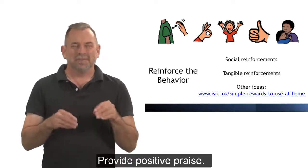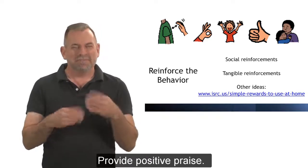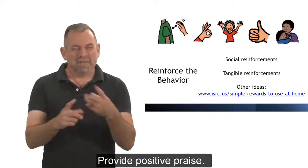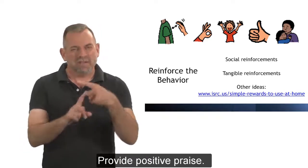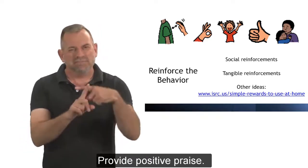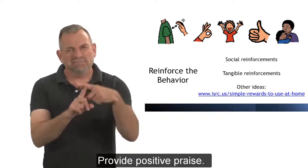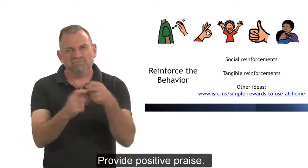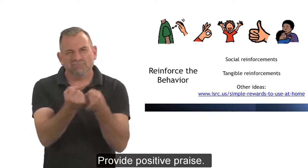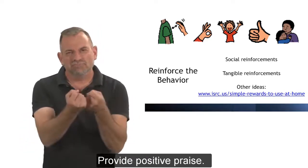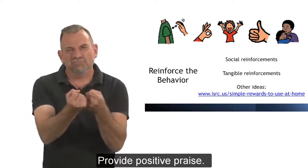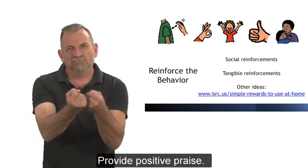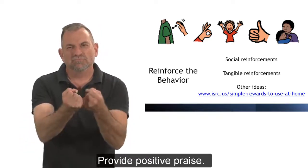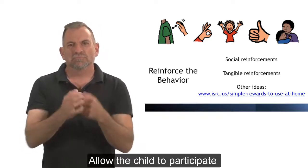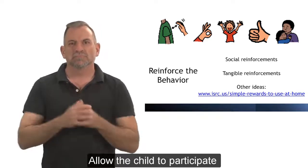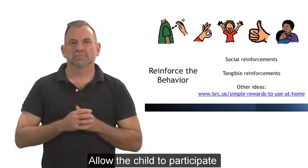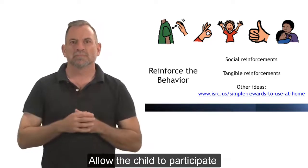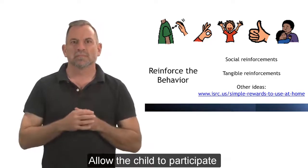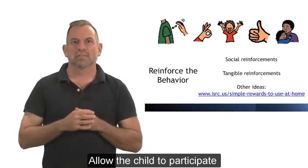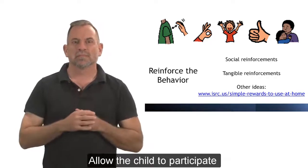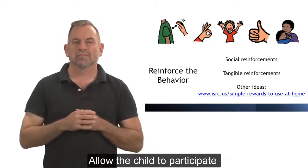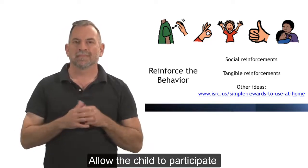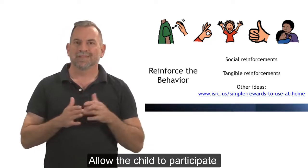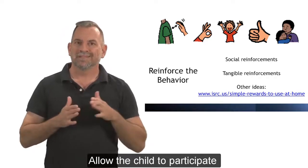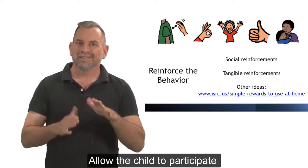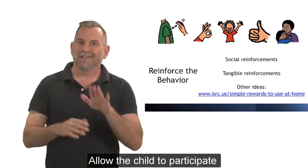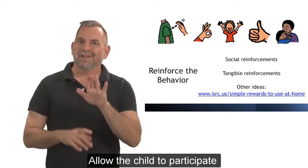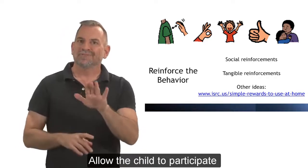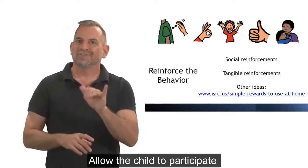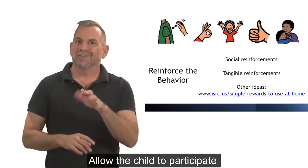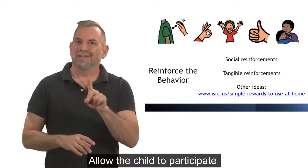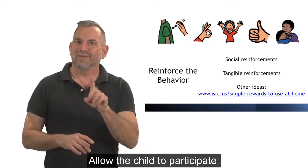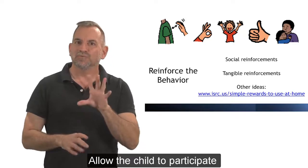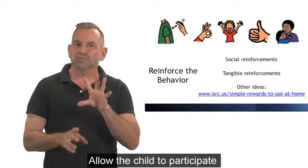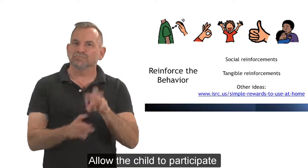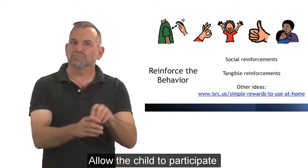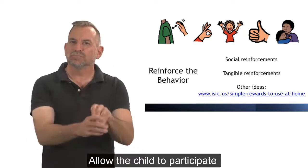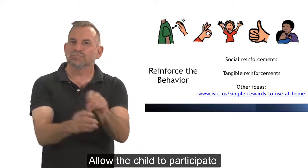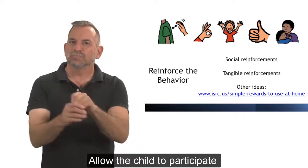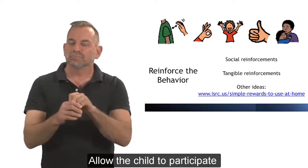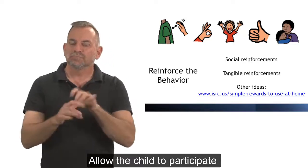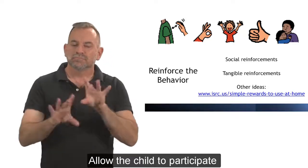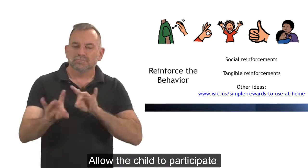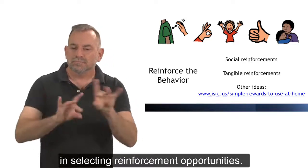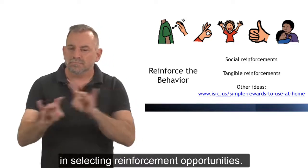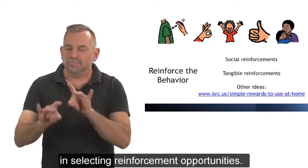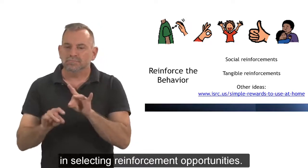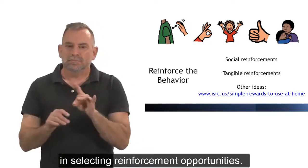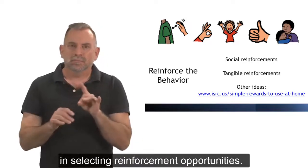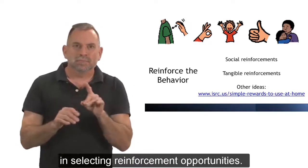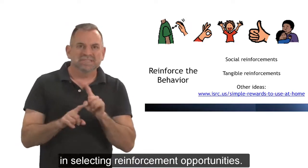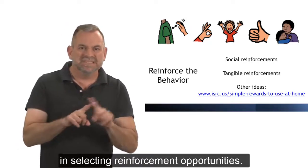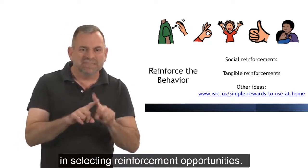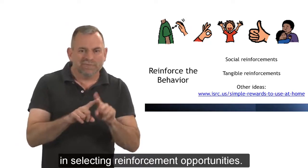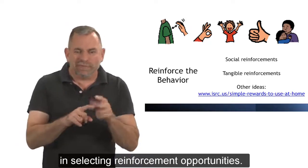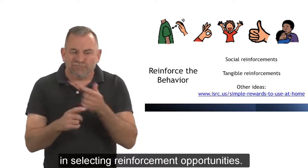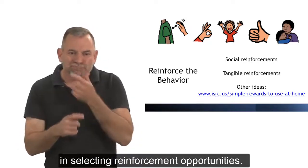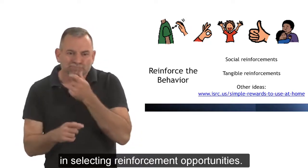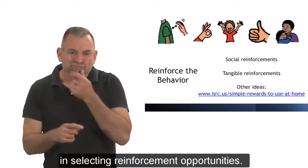Provide positive praise. Allow the child to participate in selecting reinforcement